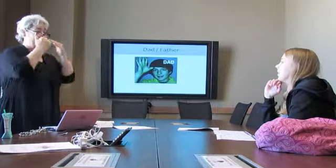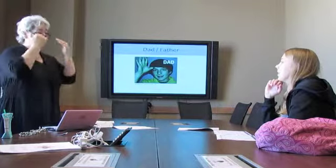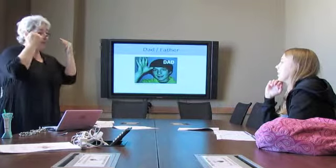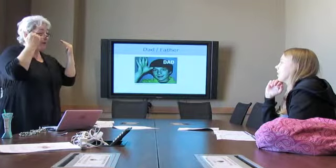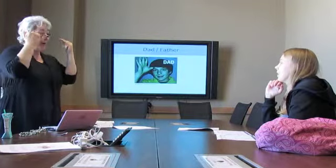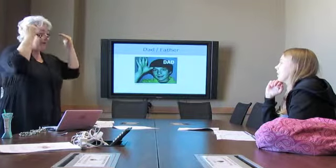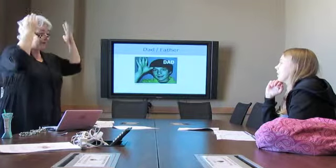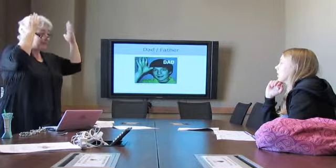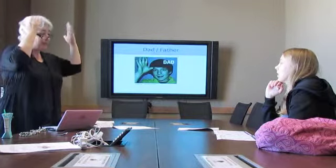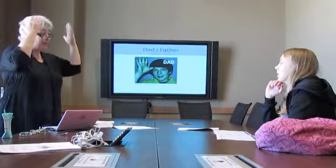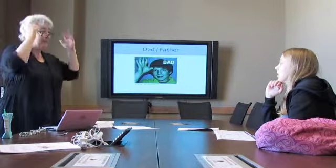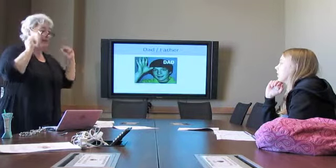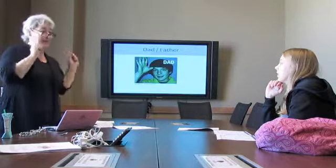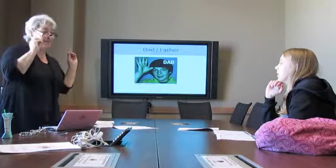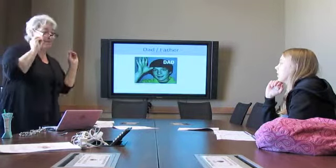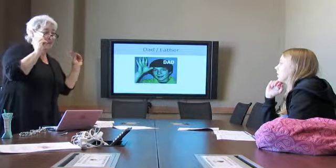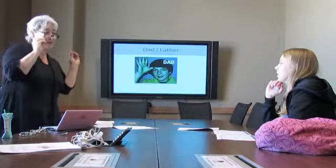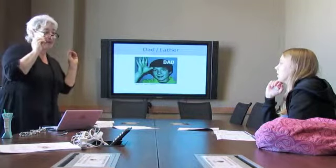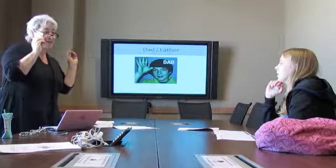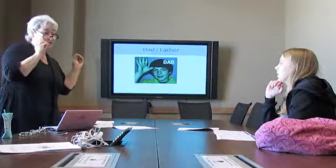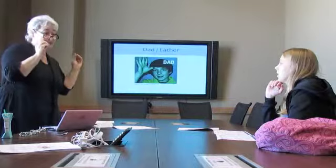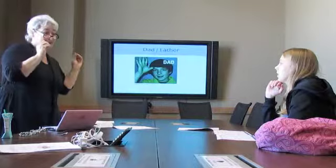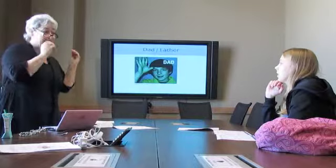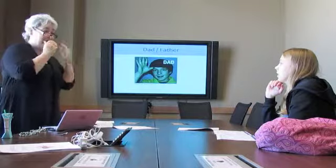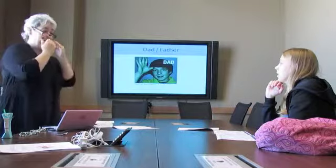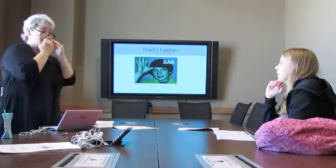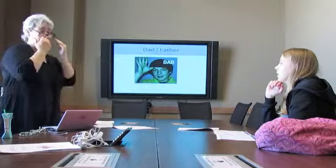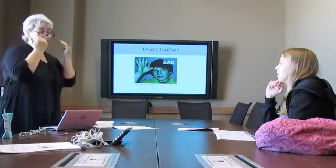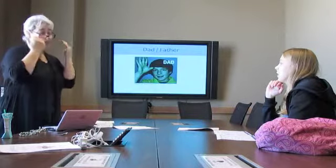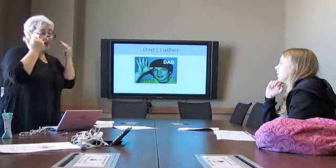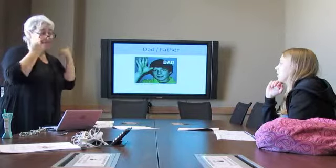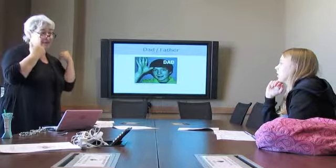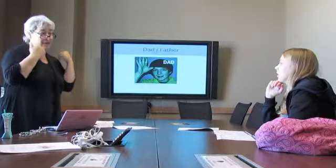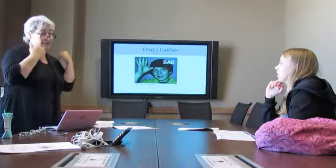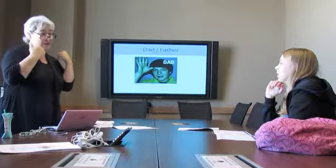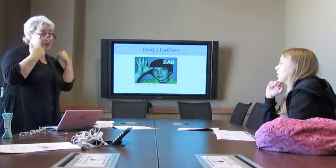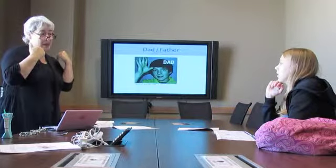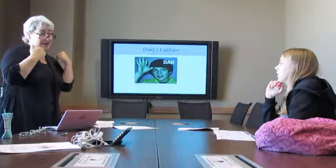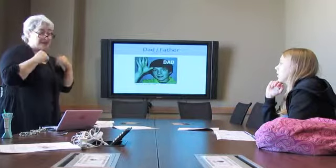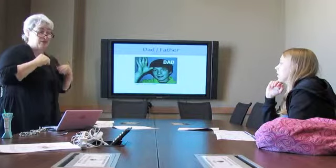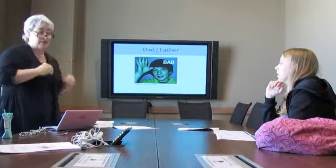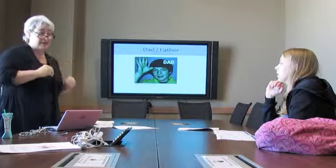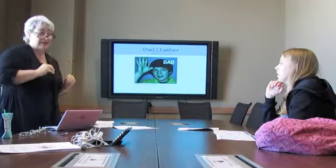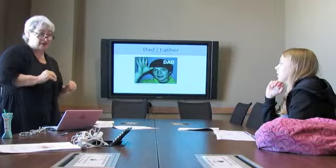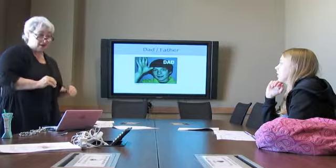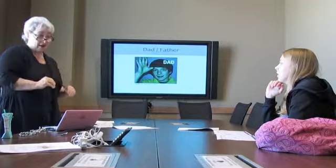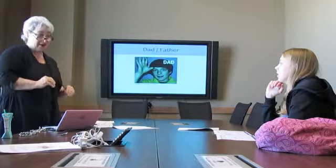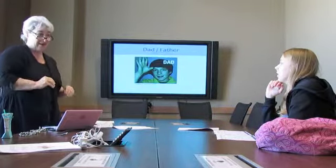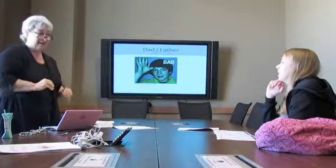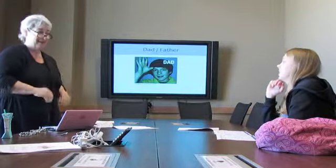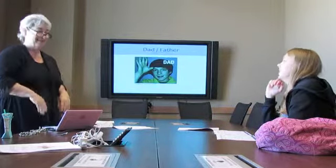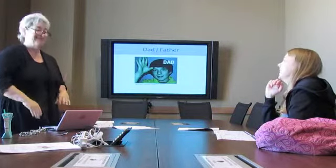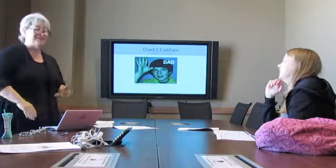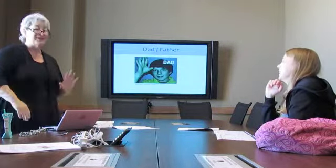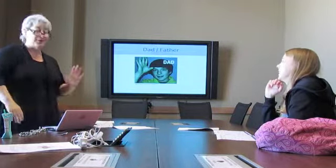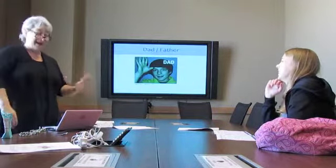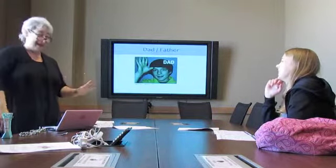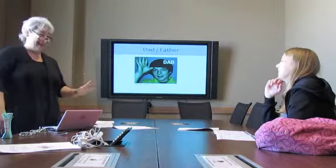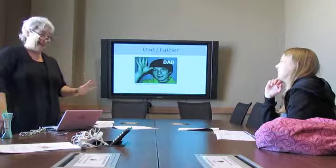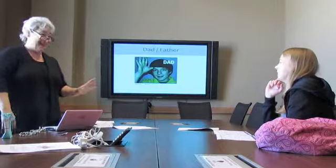upper half is male because men think. The bottom half is female because women talk. Do I like